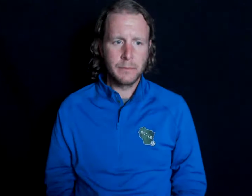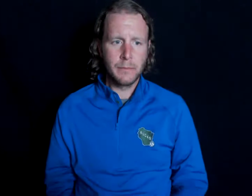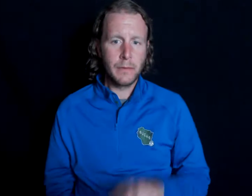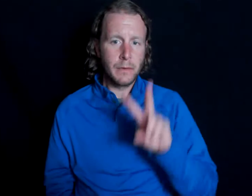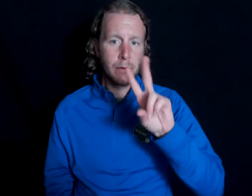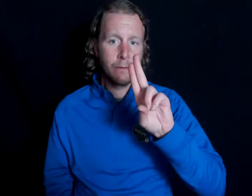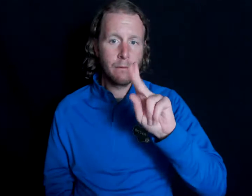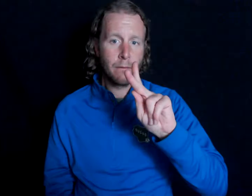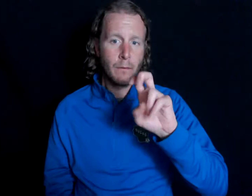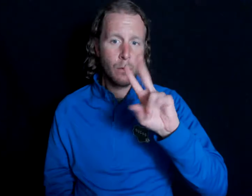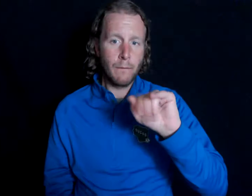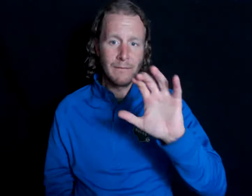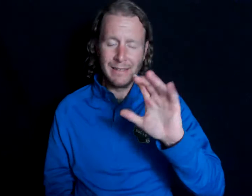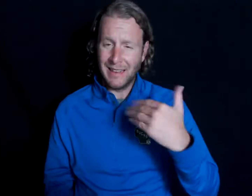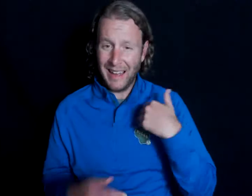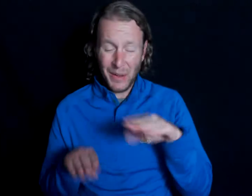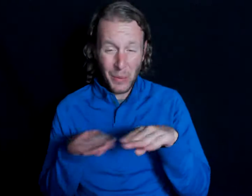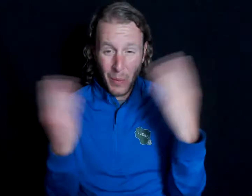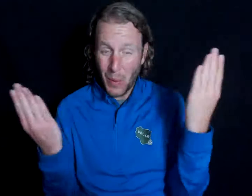had two good looks at it.